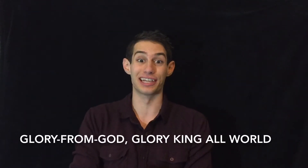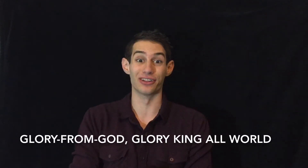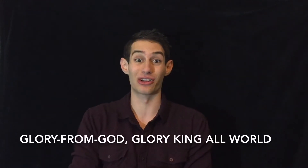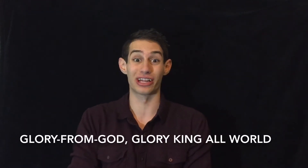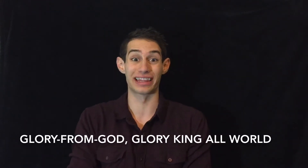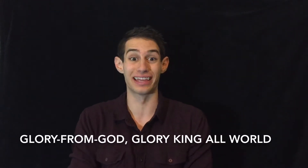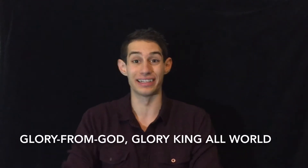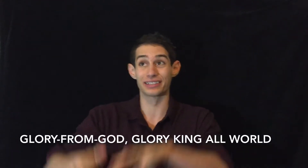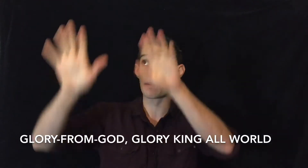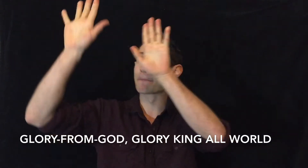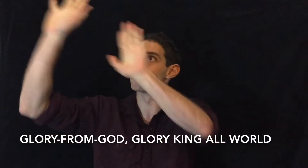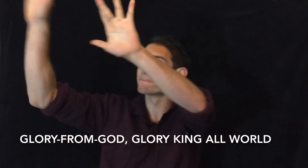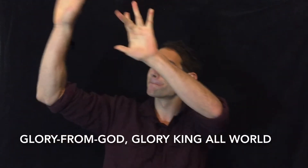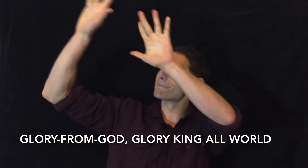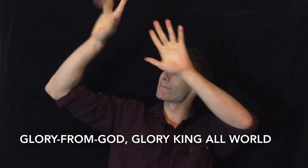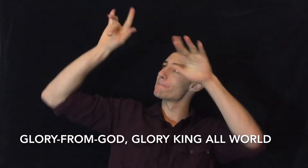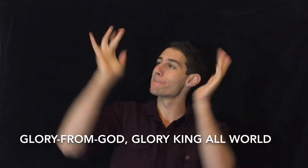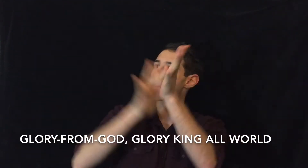to look like this.